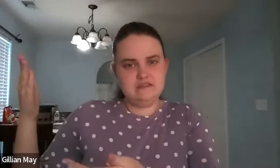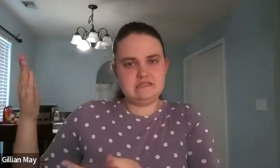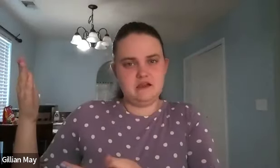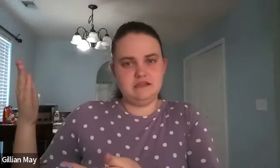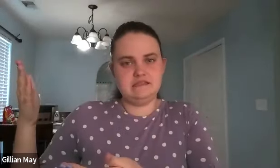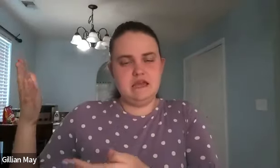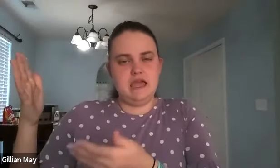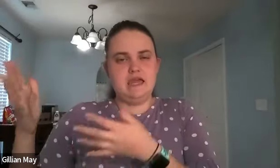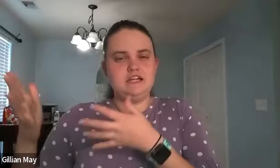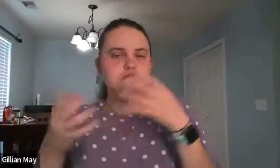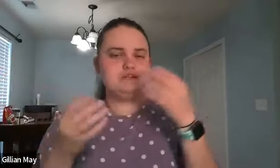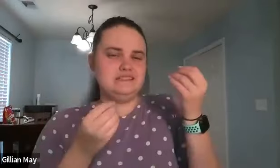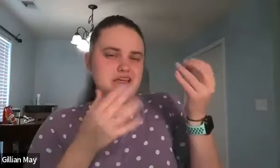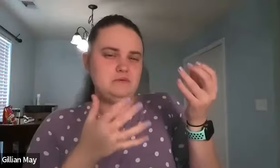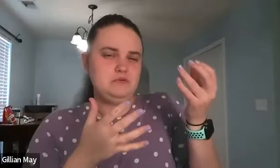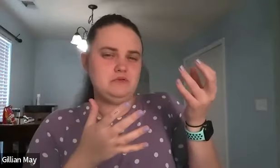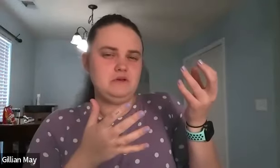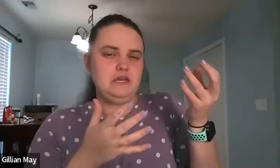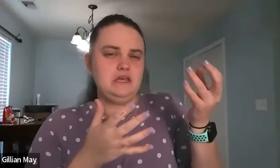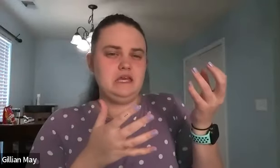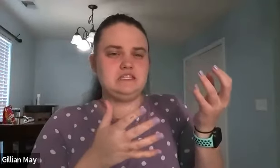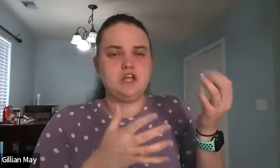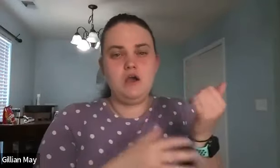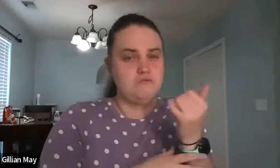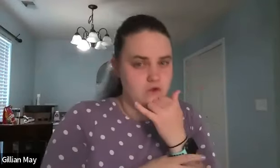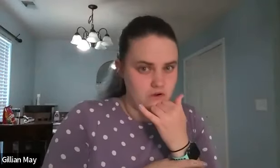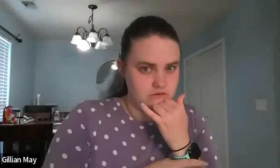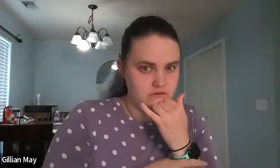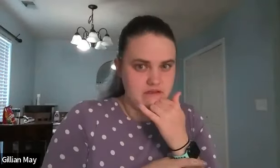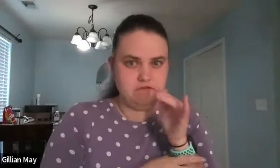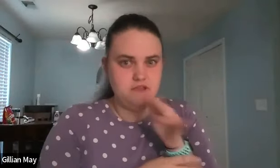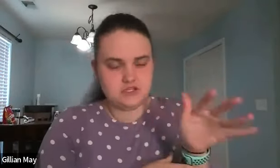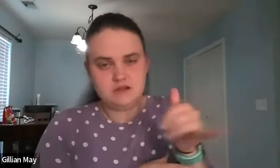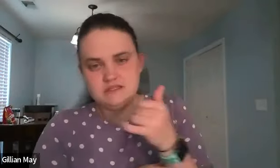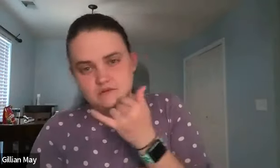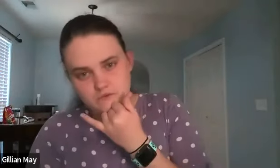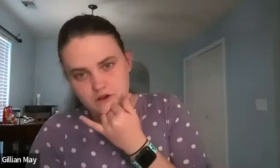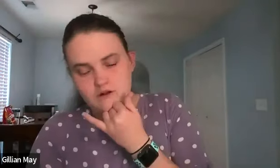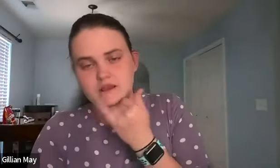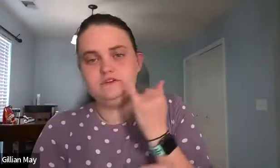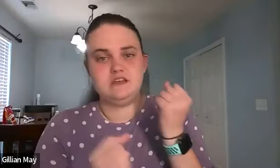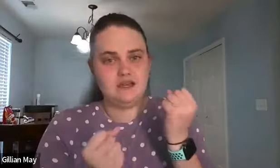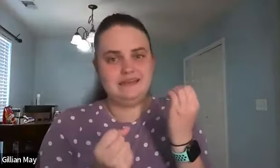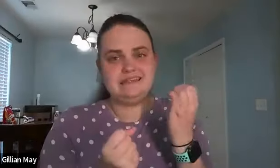these signs. And I just always like to tell people it's not wrong. If you fingerspell, it's not wrong. If you sign it, it's